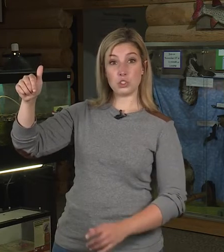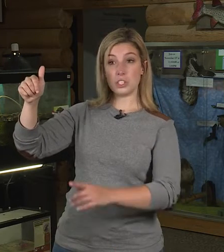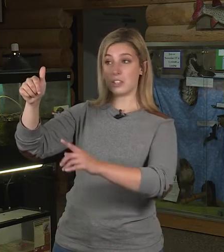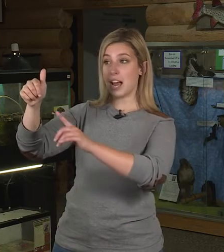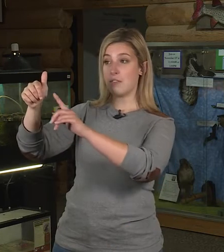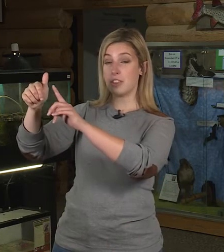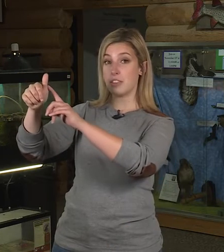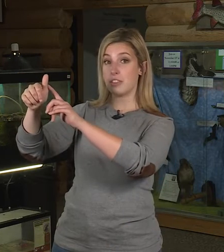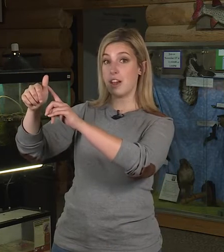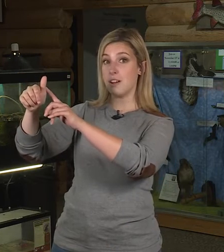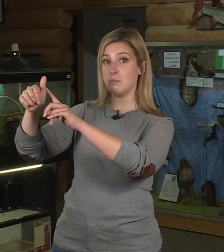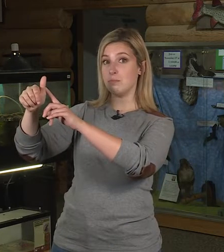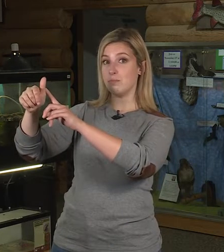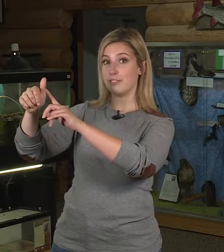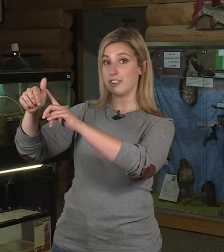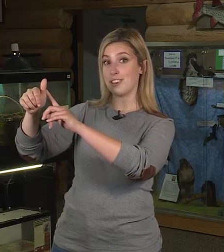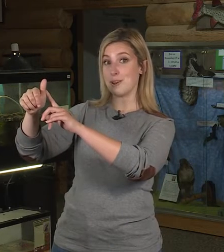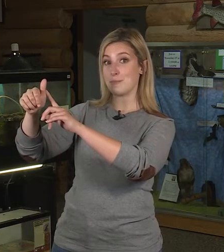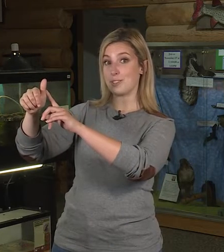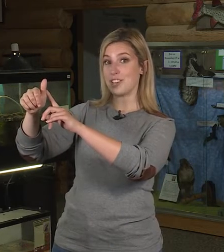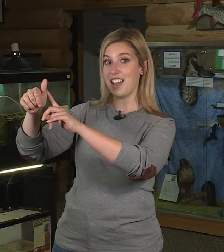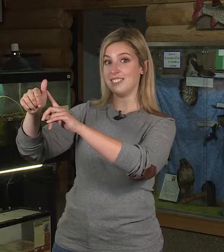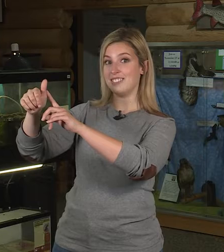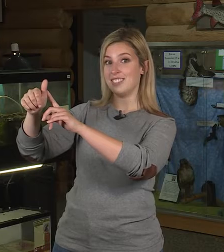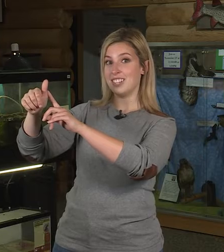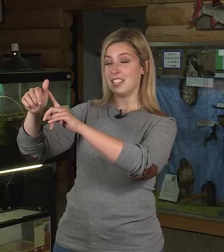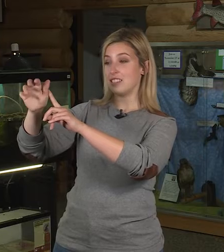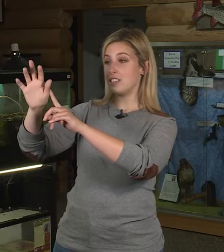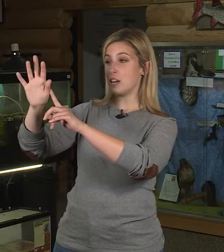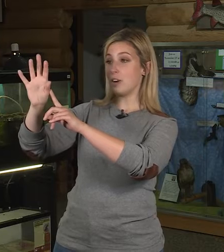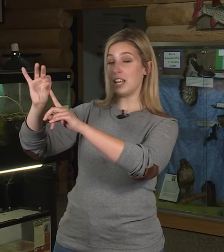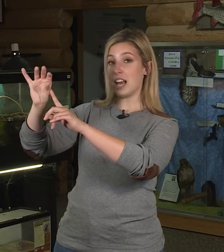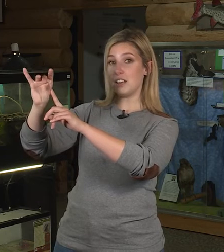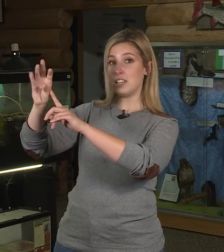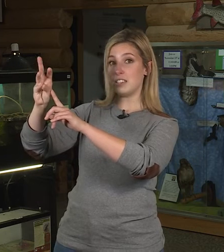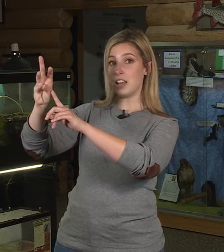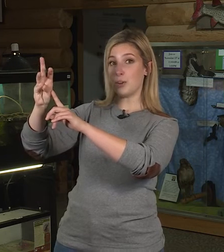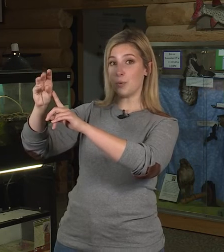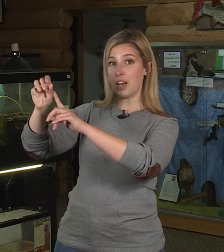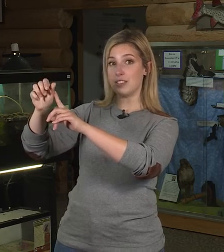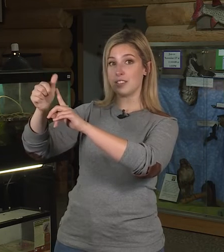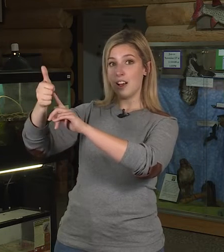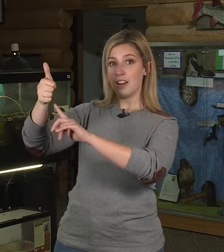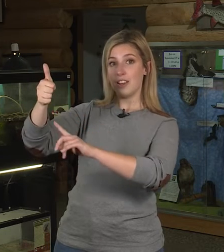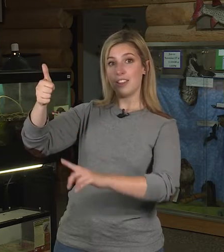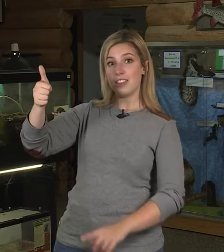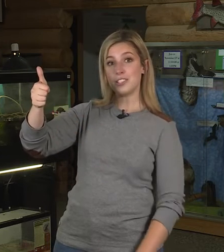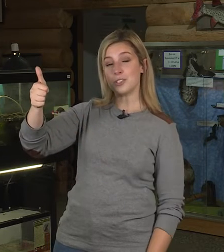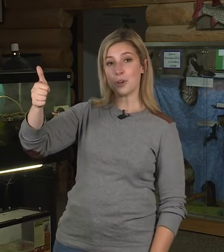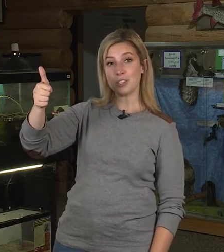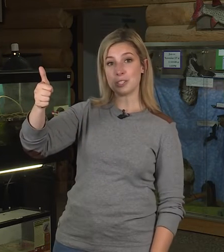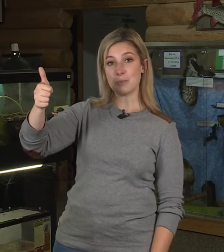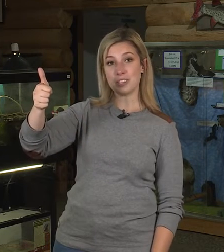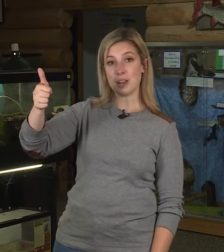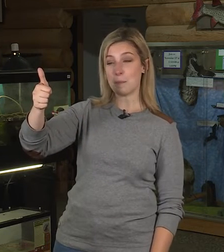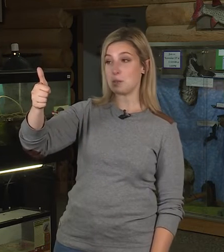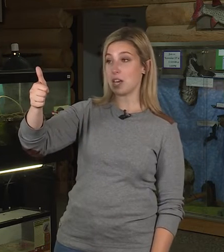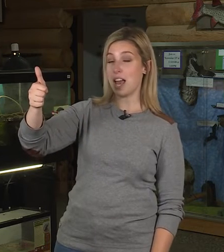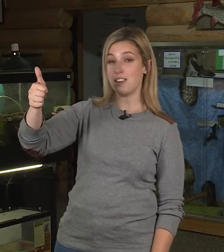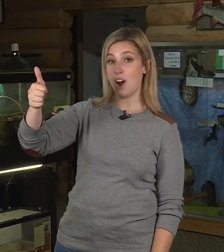just have the thumb for the number 10. Since I ran out of these other ones, this is going to be the number 10. All